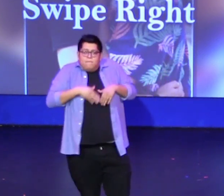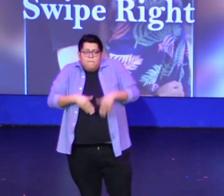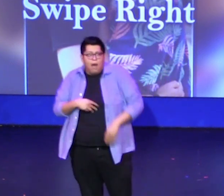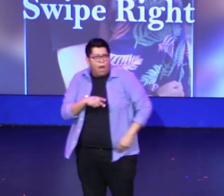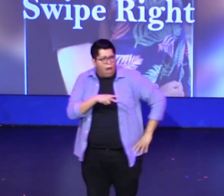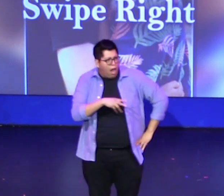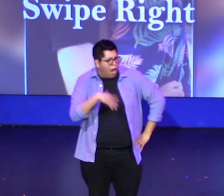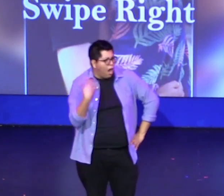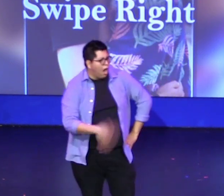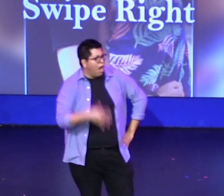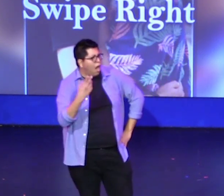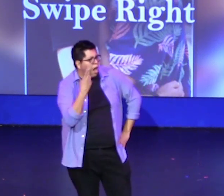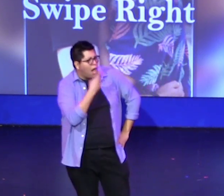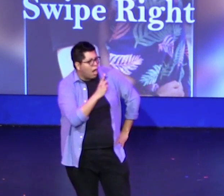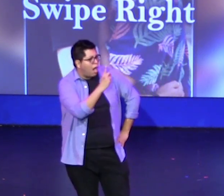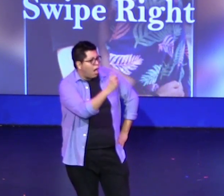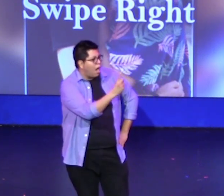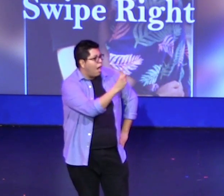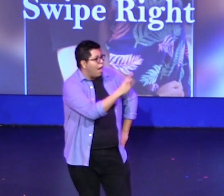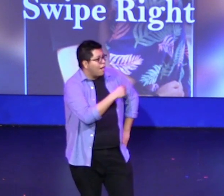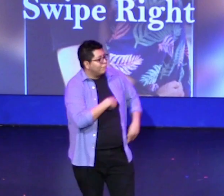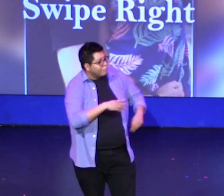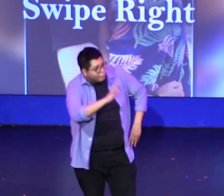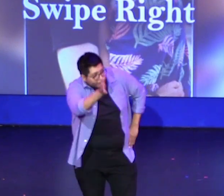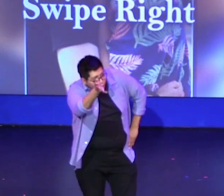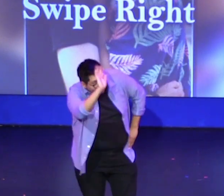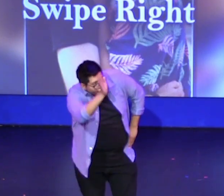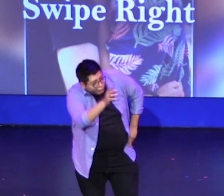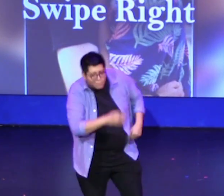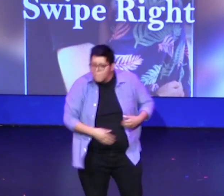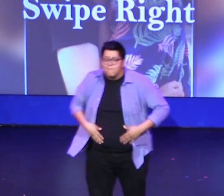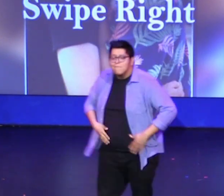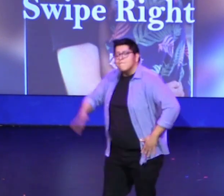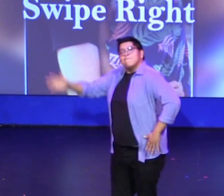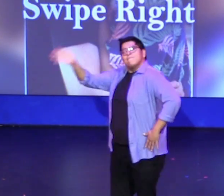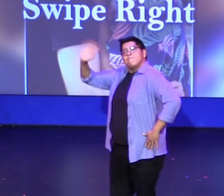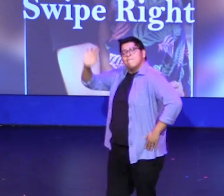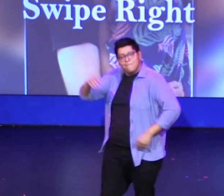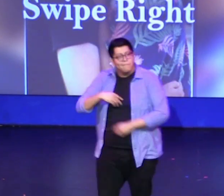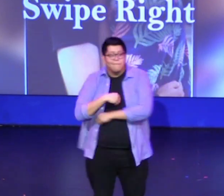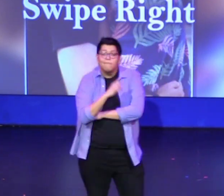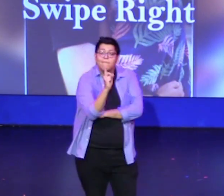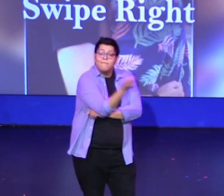This chiseled figure. And wow, is he handsome. I wave him down, he sees